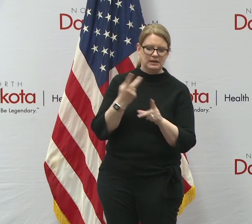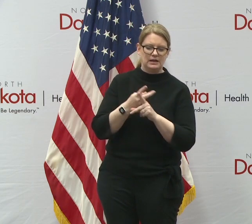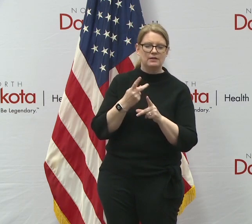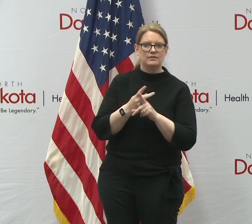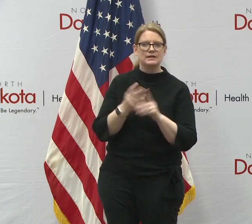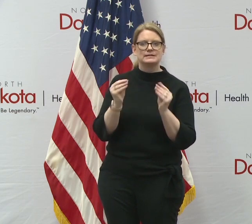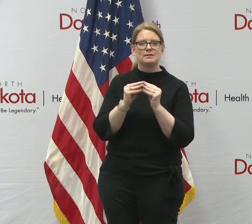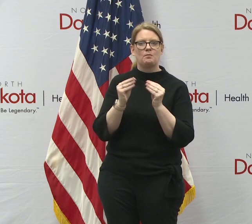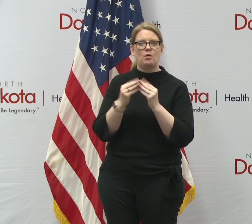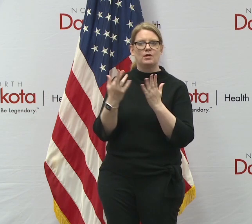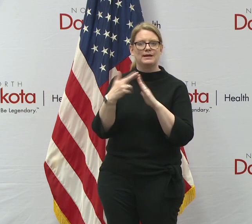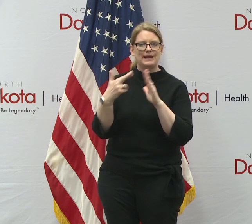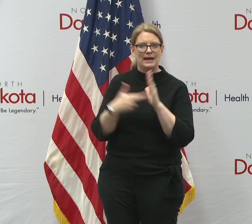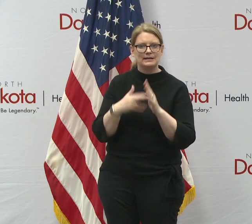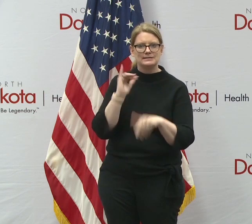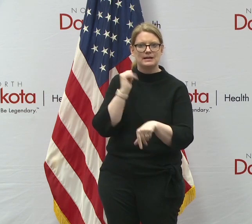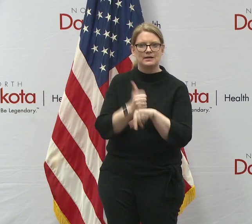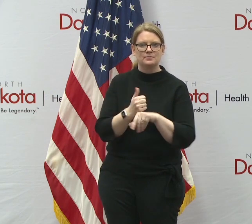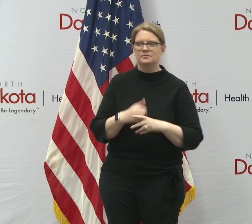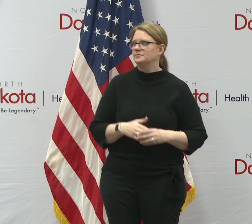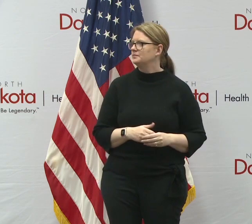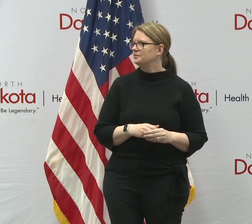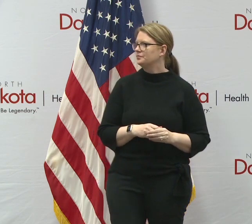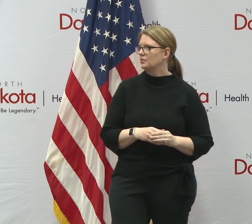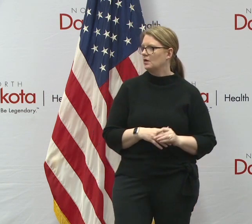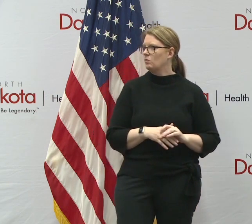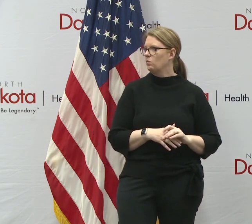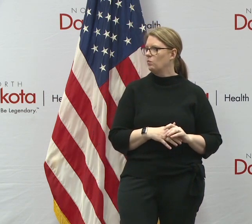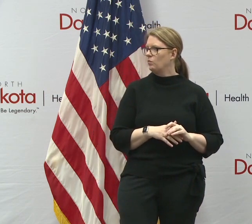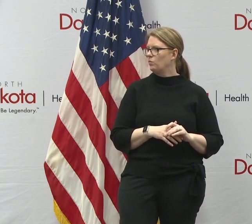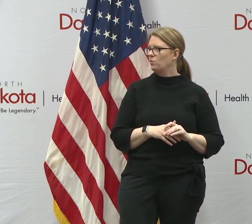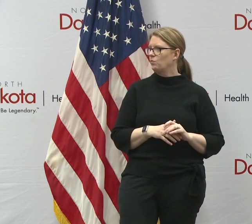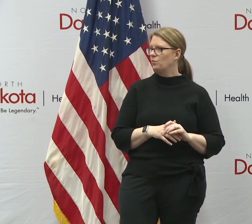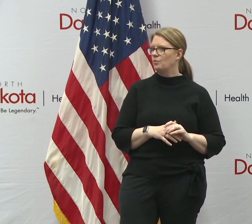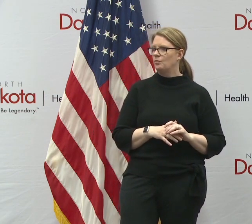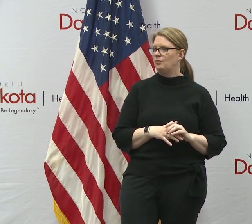guidance comes out from the feds. But that's what we're doing right now.